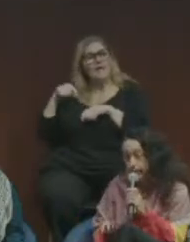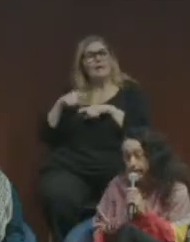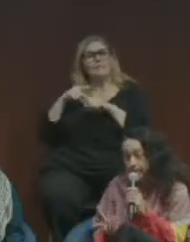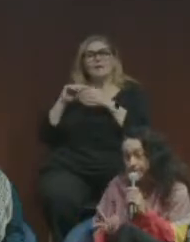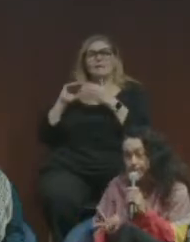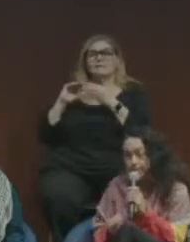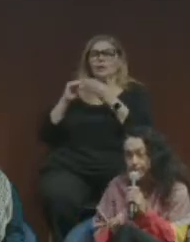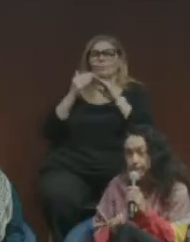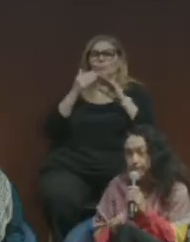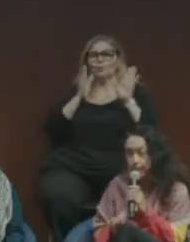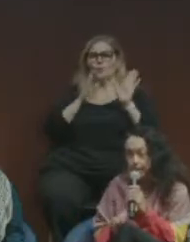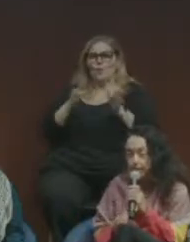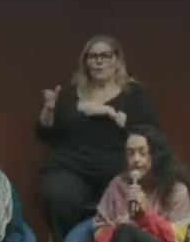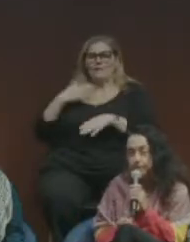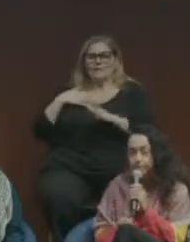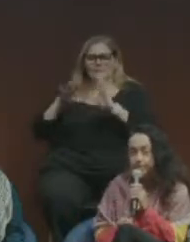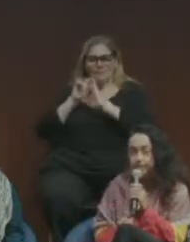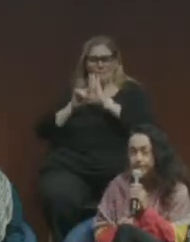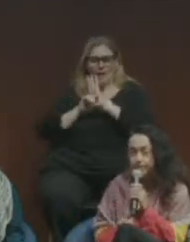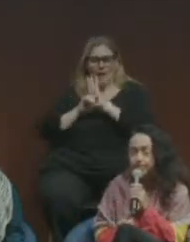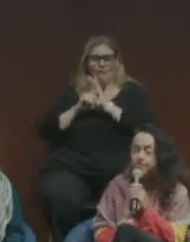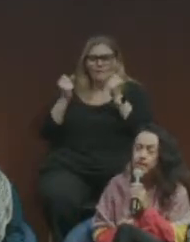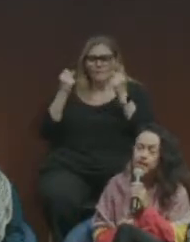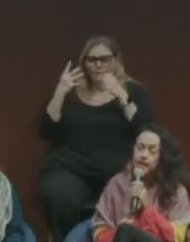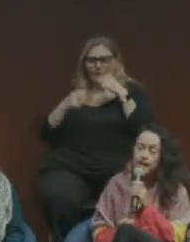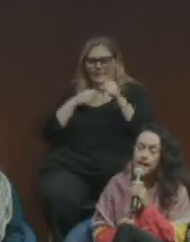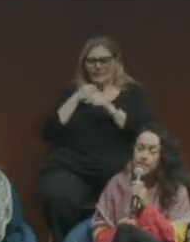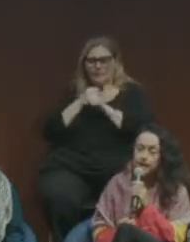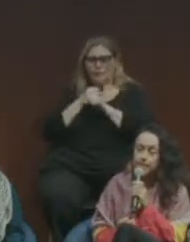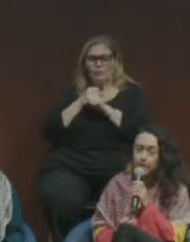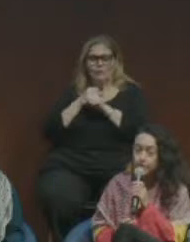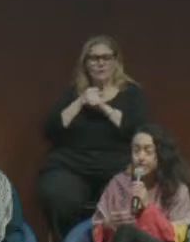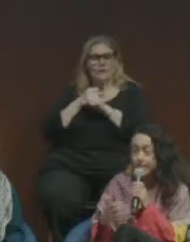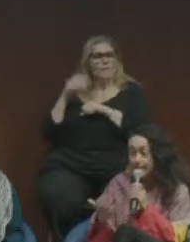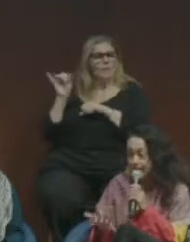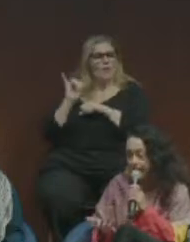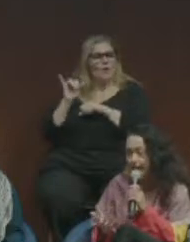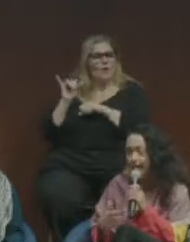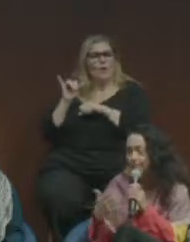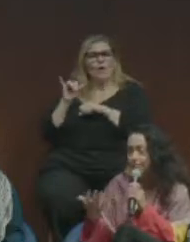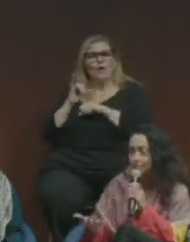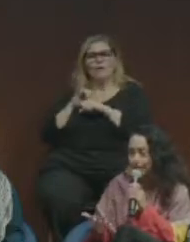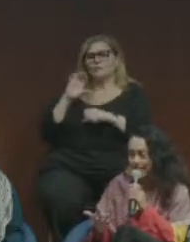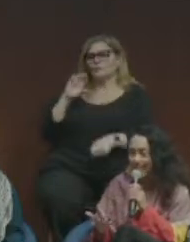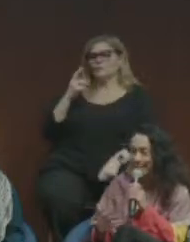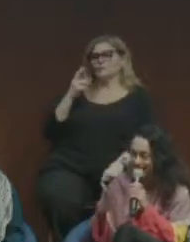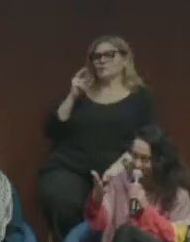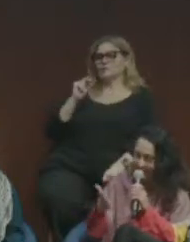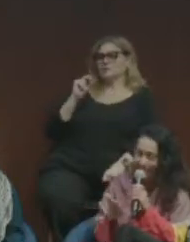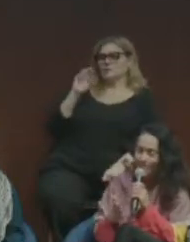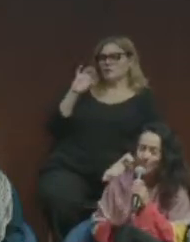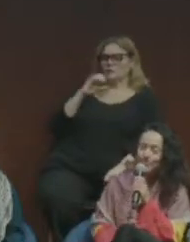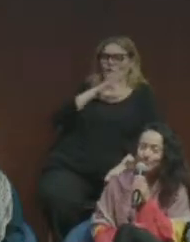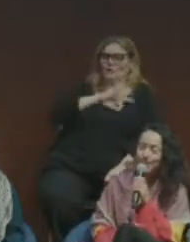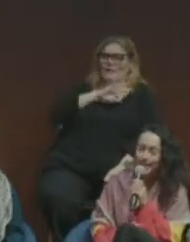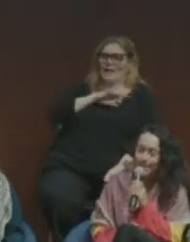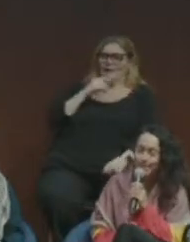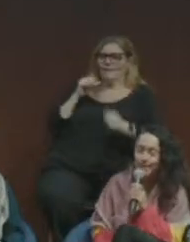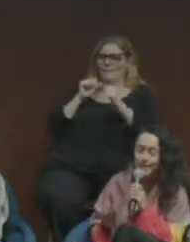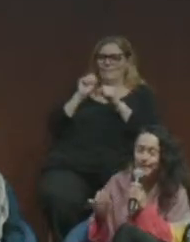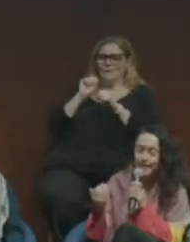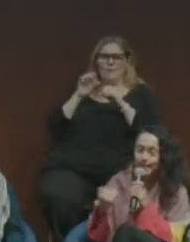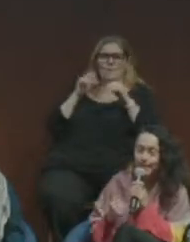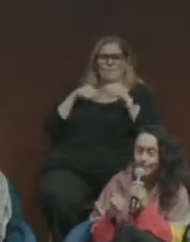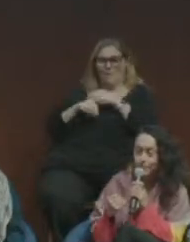community organizer. That's my background for many years. I'm also a Chilena. I was born in Chile, so thank you for bringing